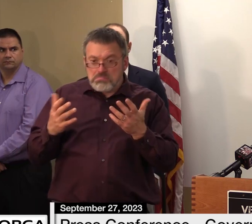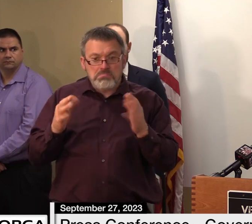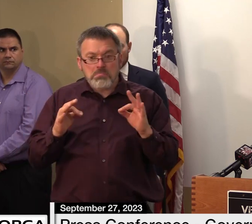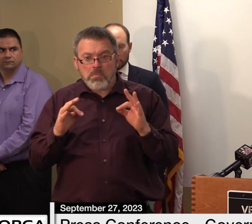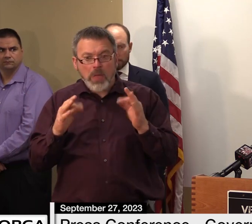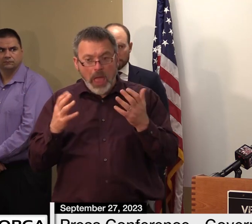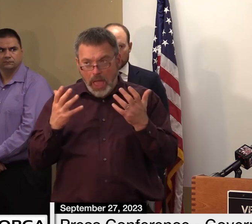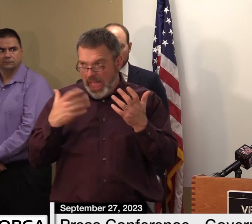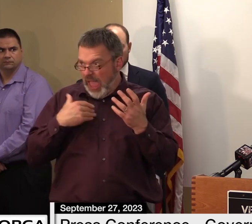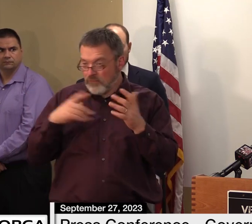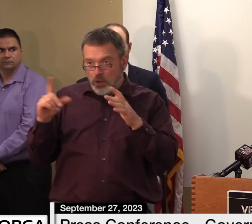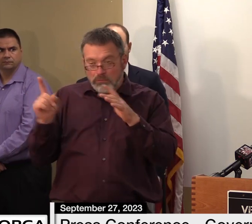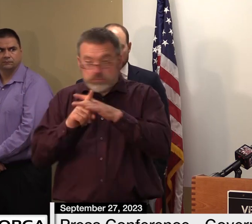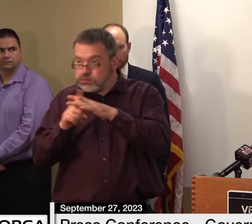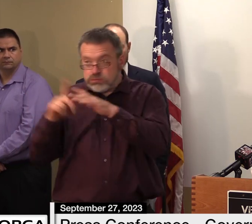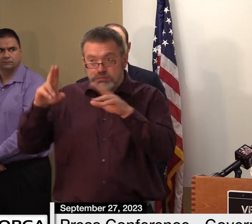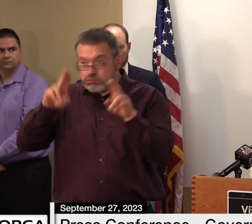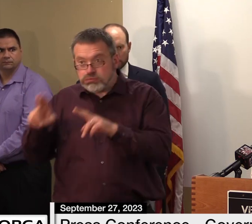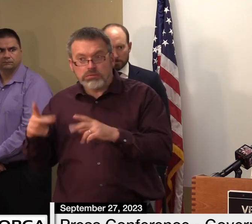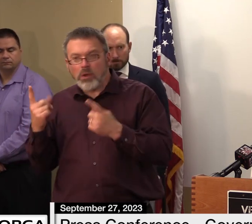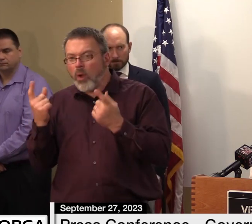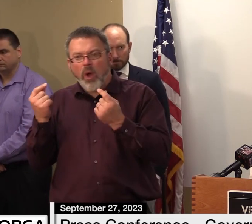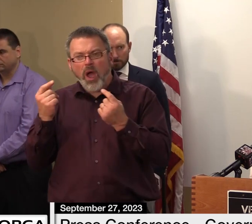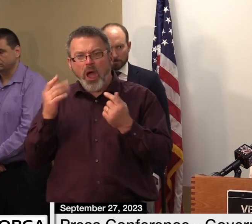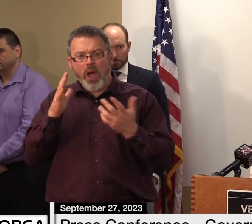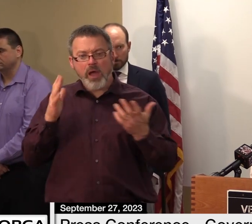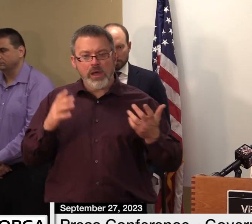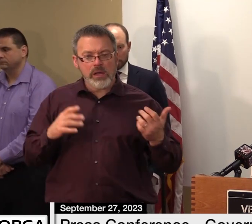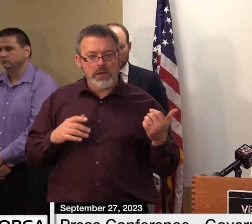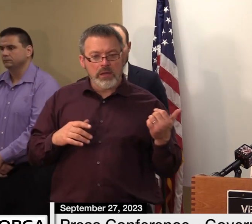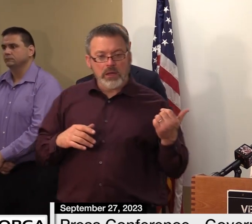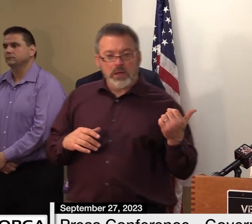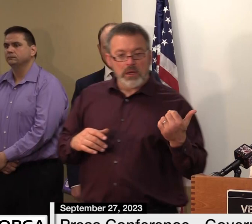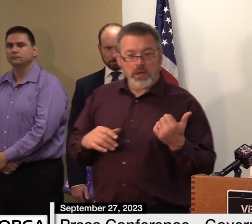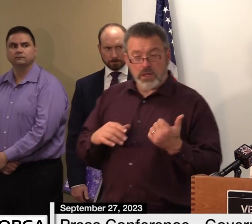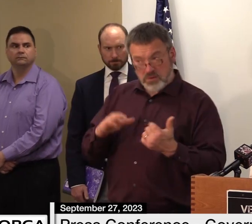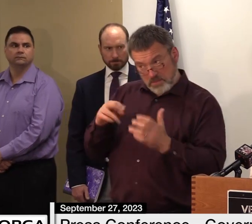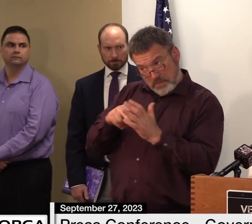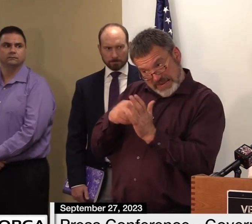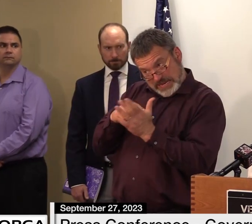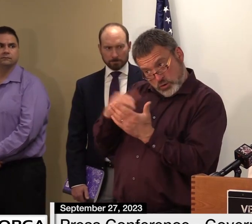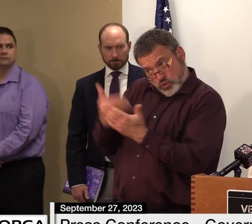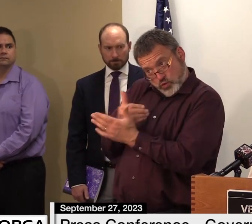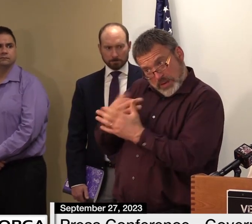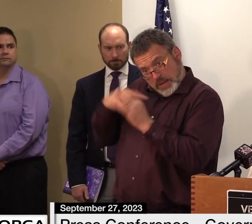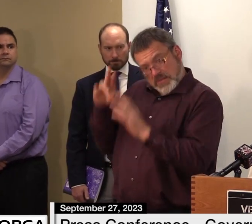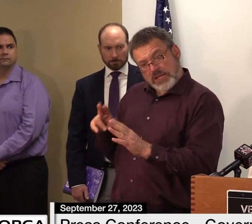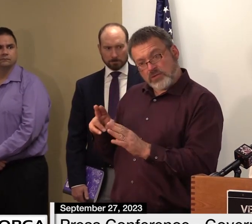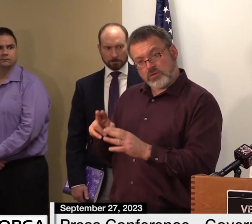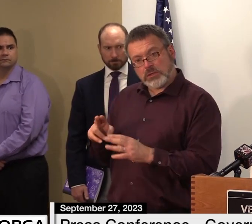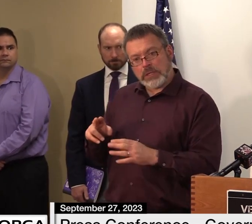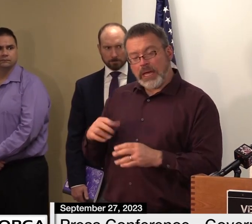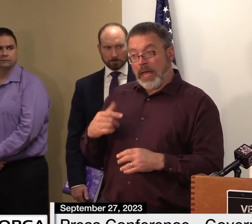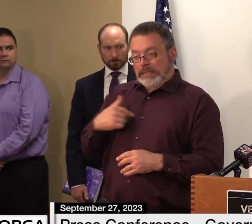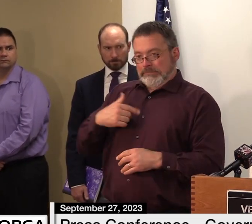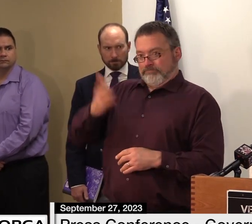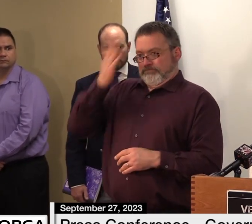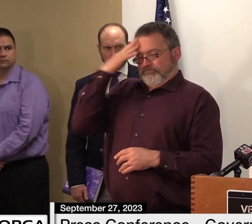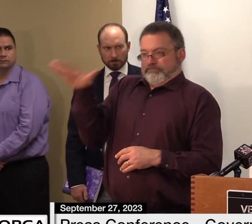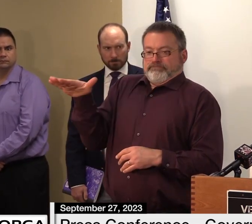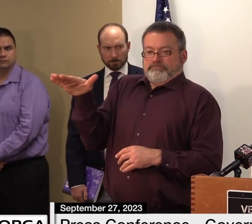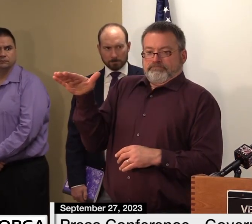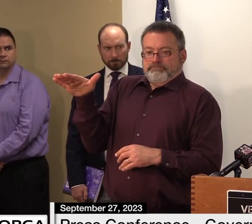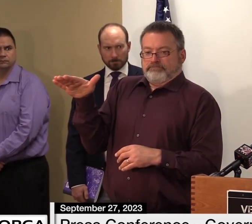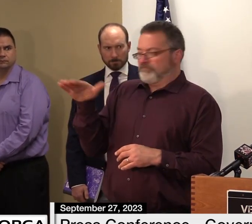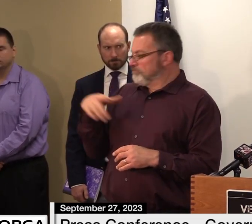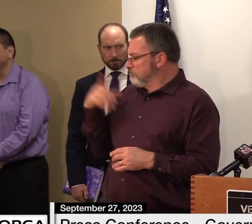front. If you're talking about new applications, I don't have that information, but maybe